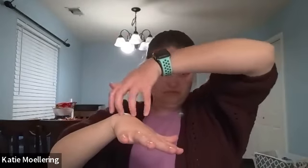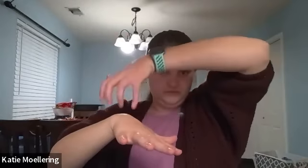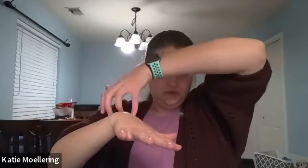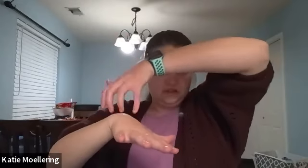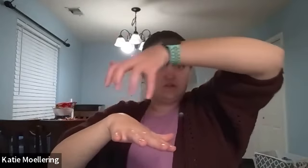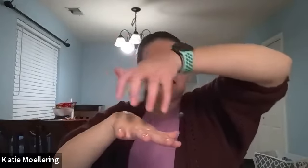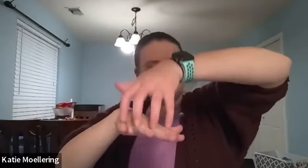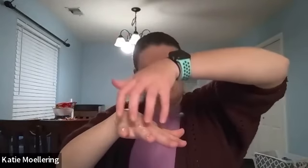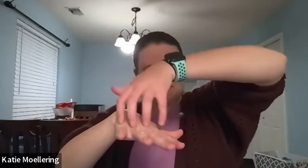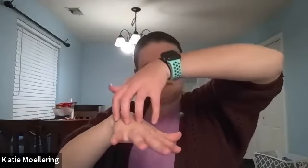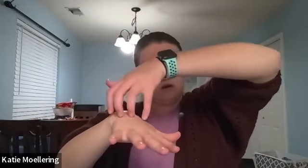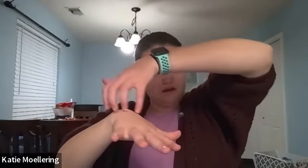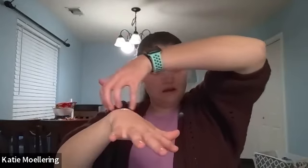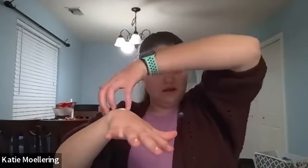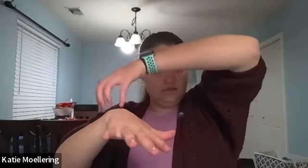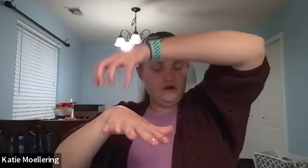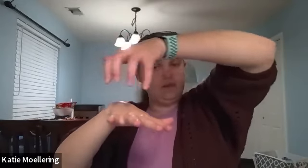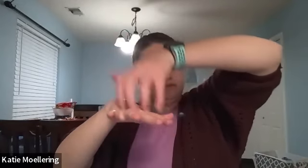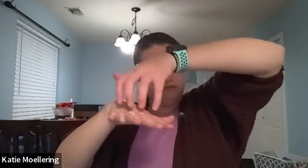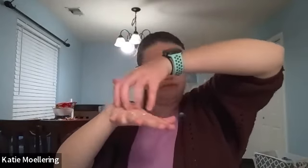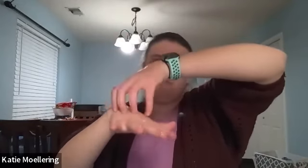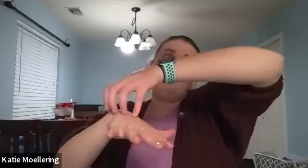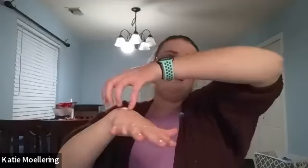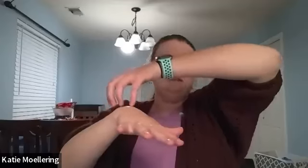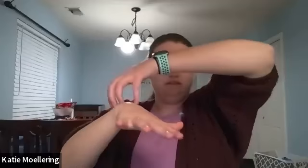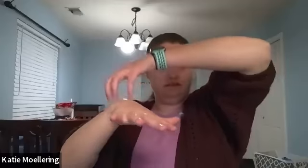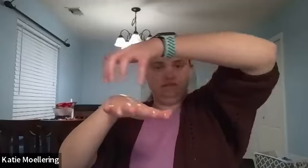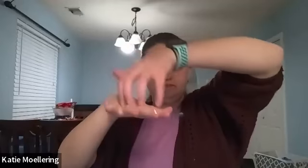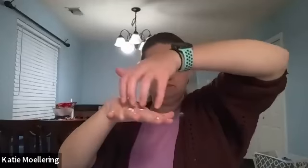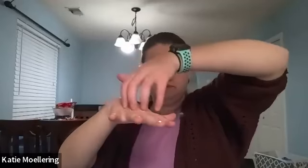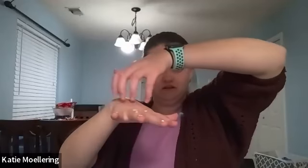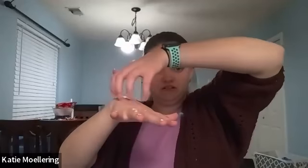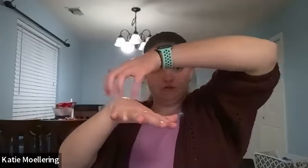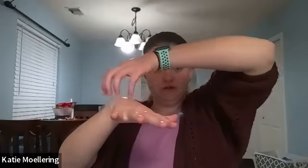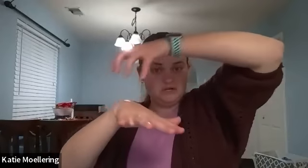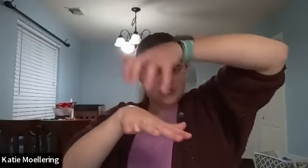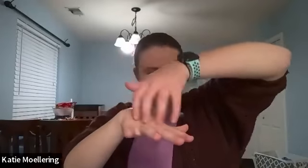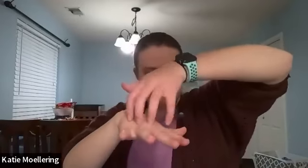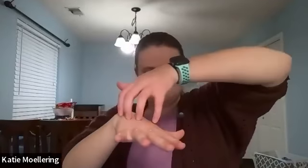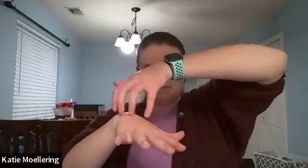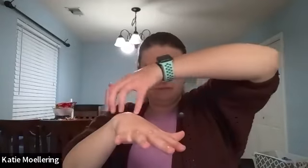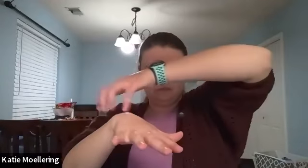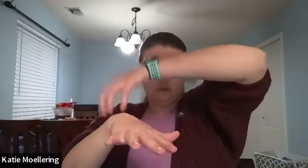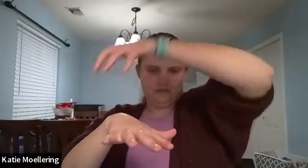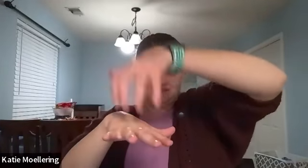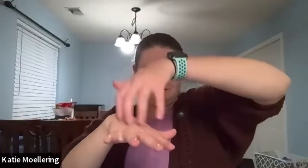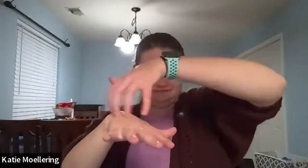boop. So it's like grapes on the vines. So like bunches of grapes.